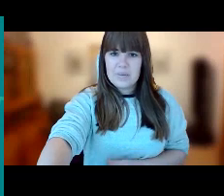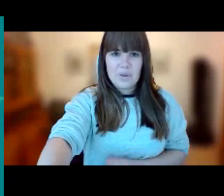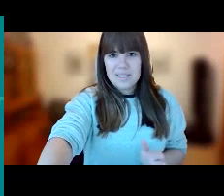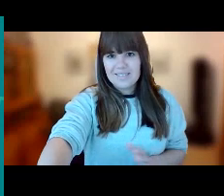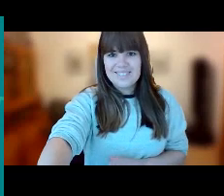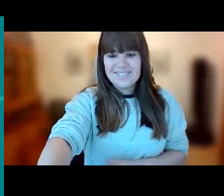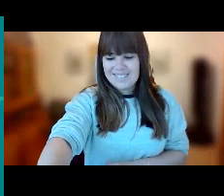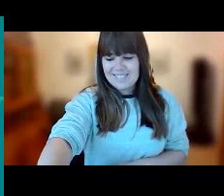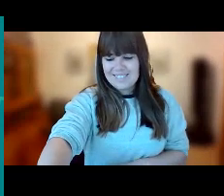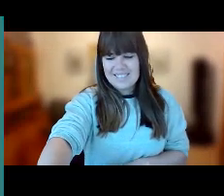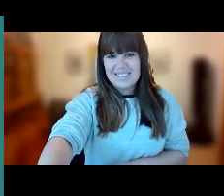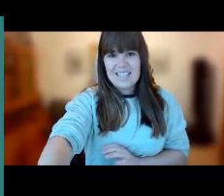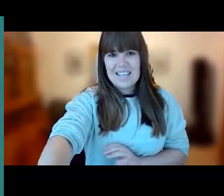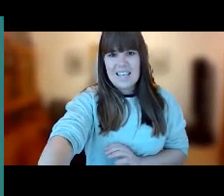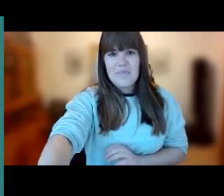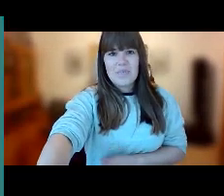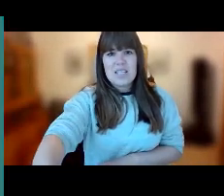well, we don't.